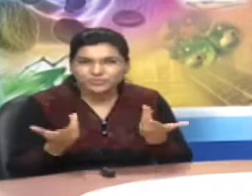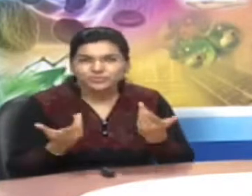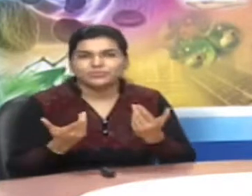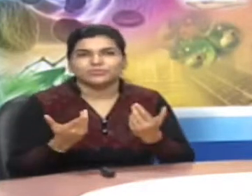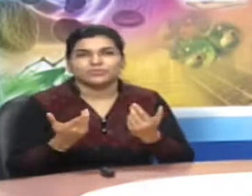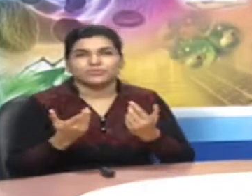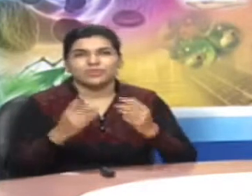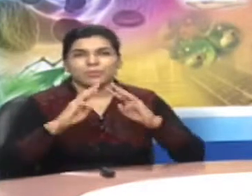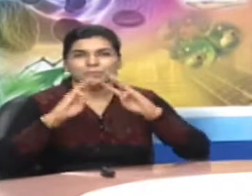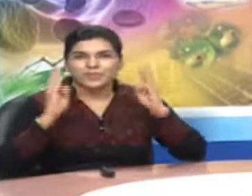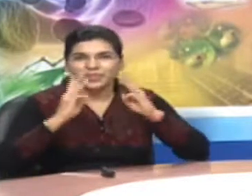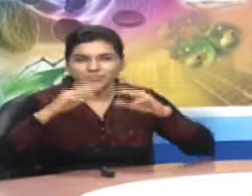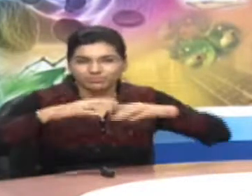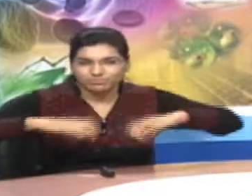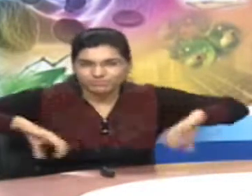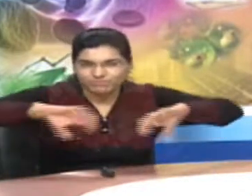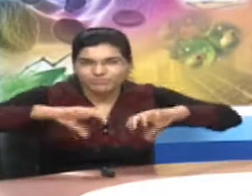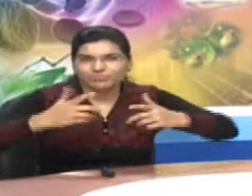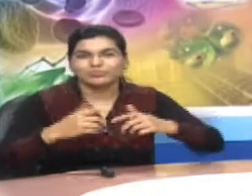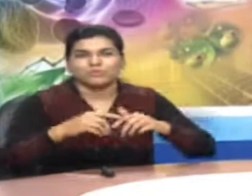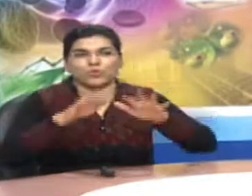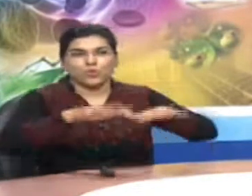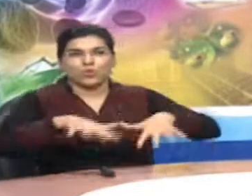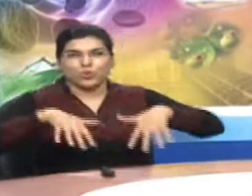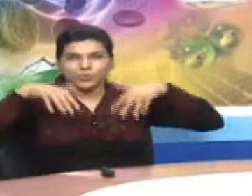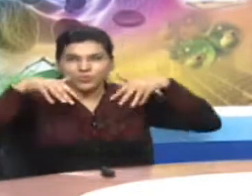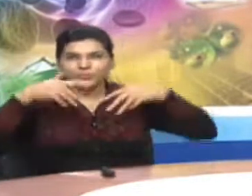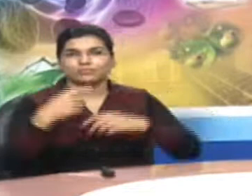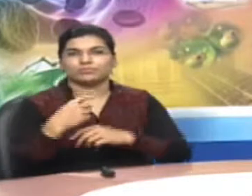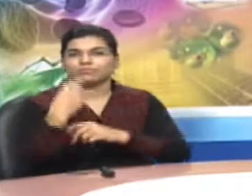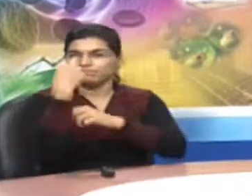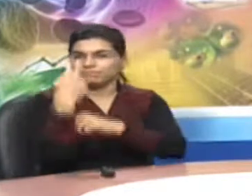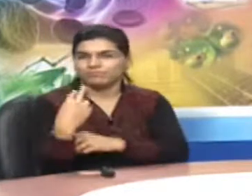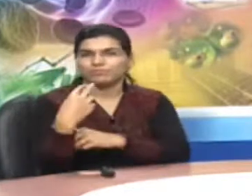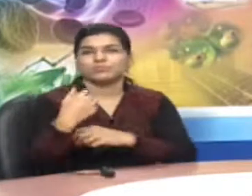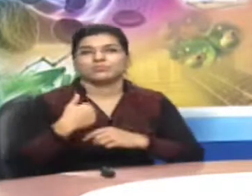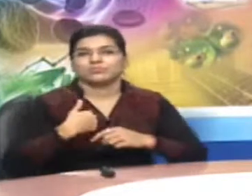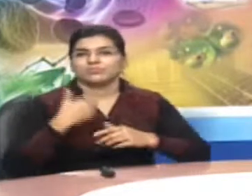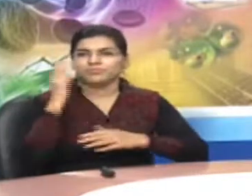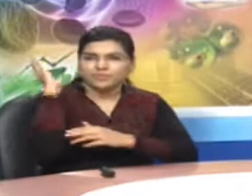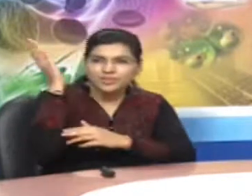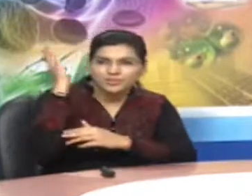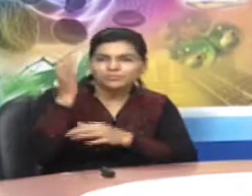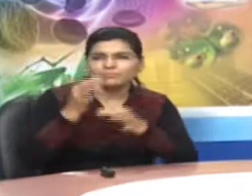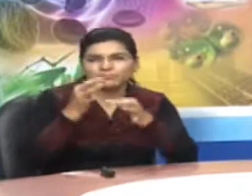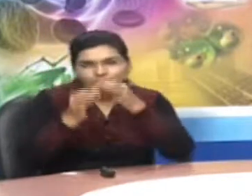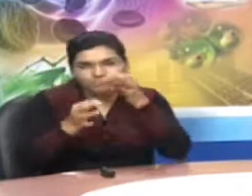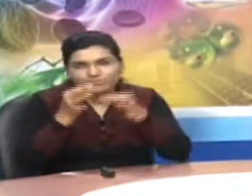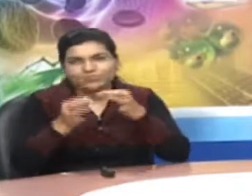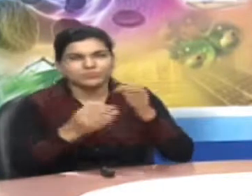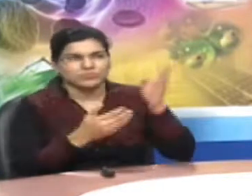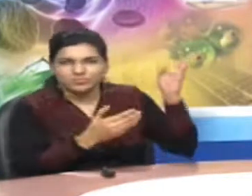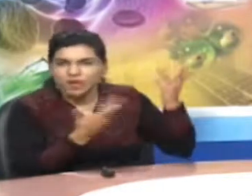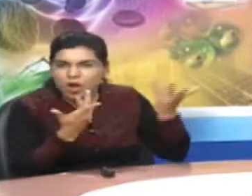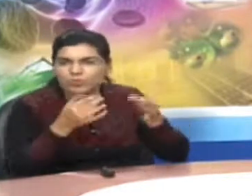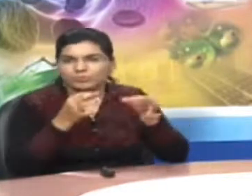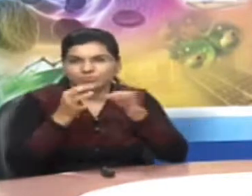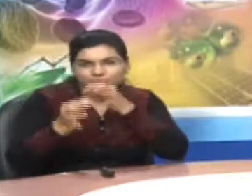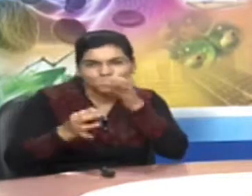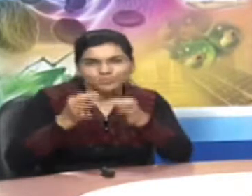to present your ideas, deliver speech, give classroom lecture, organize computer,